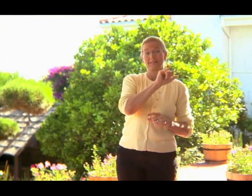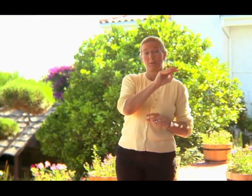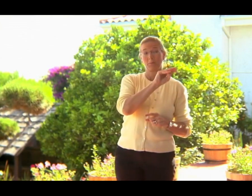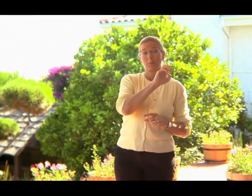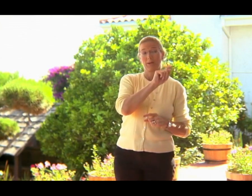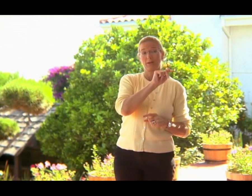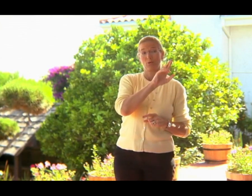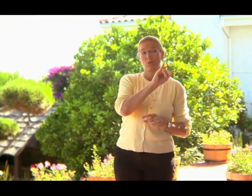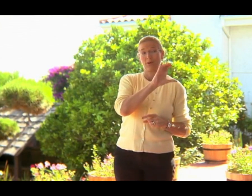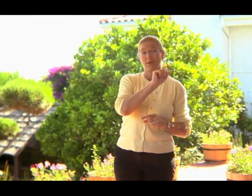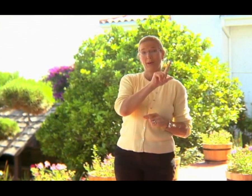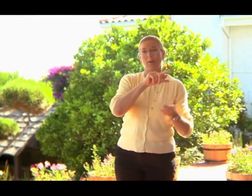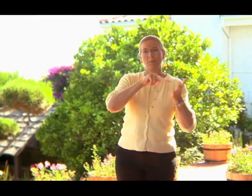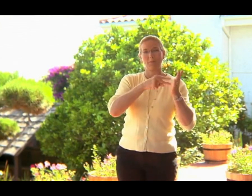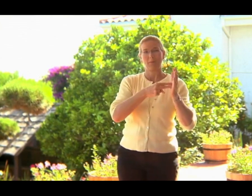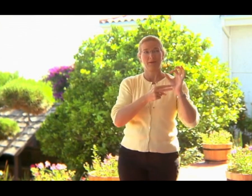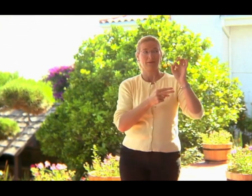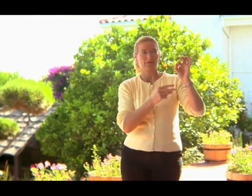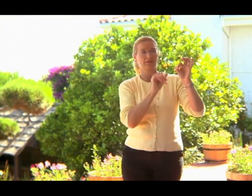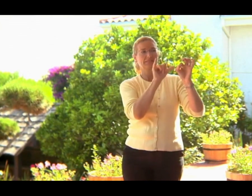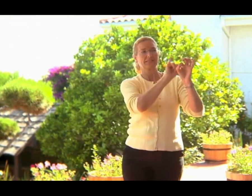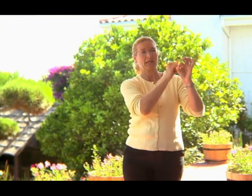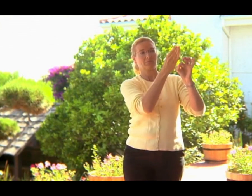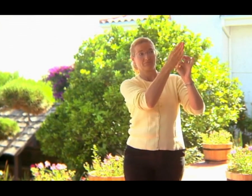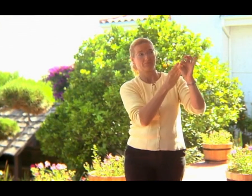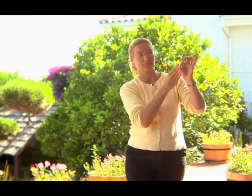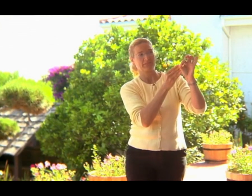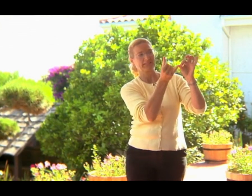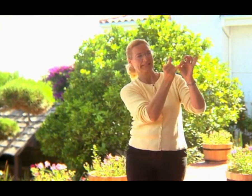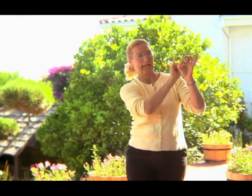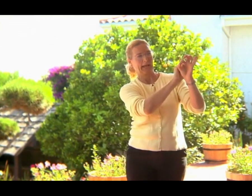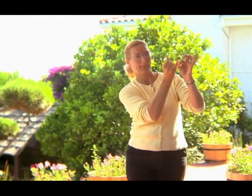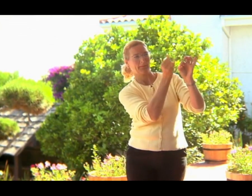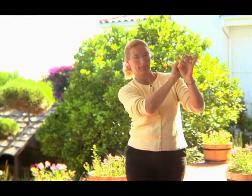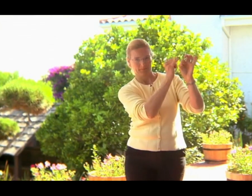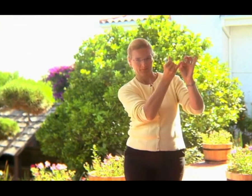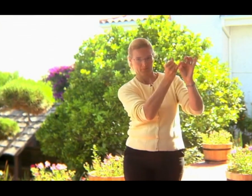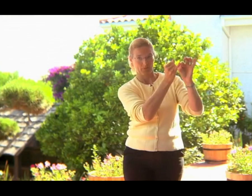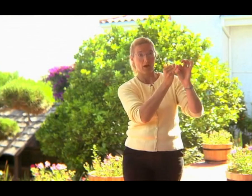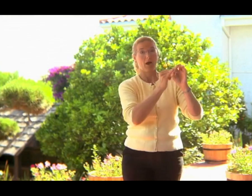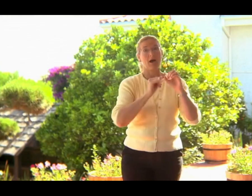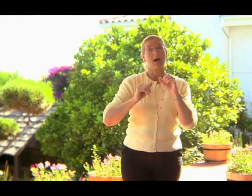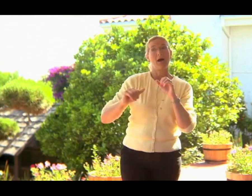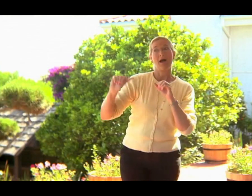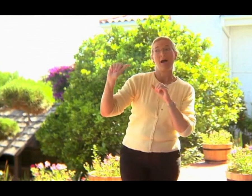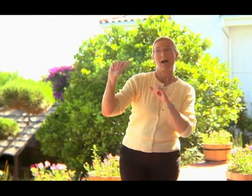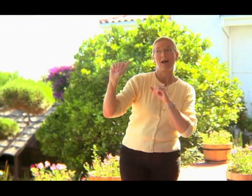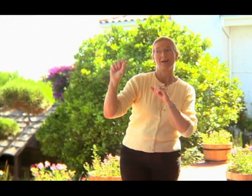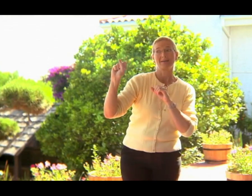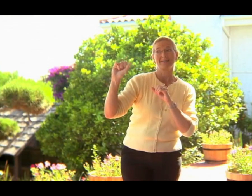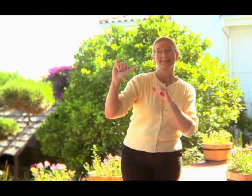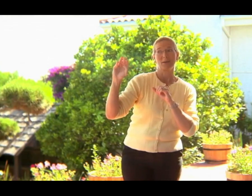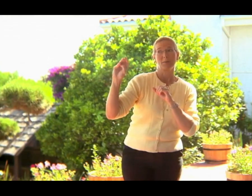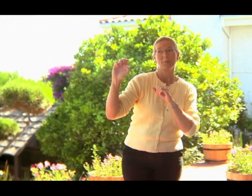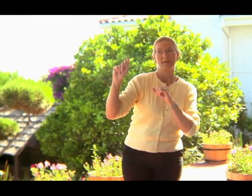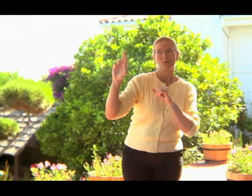The word symmetrical means that the two halves of something are the same. So asymmetrical means